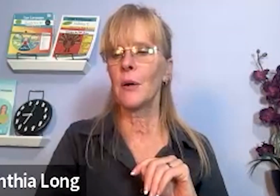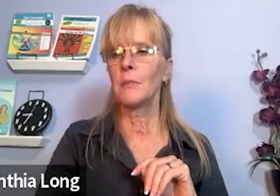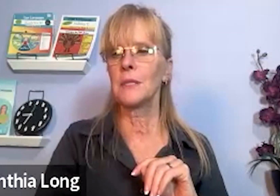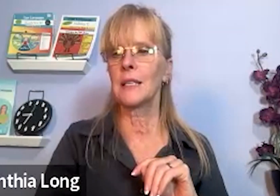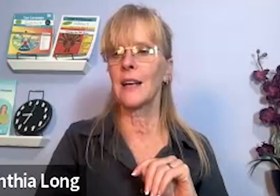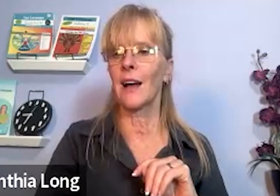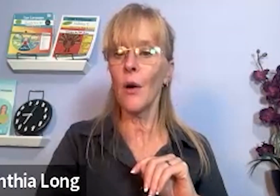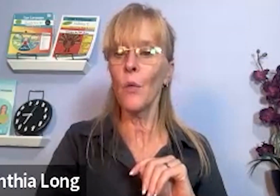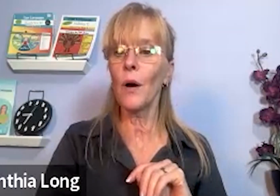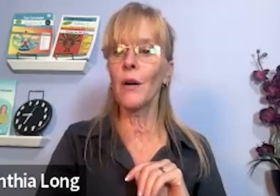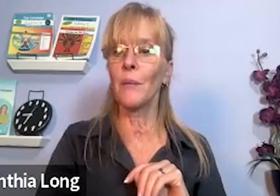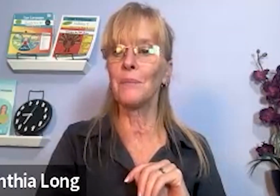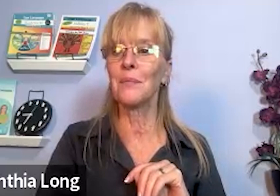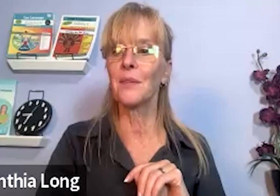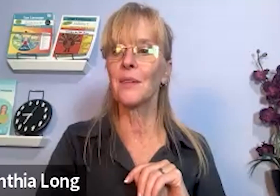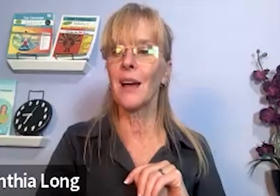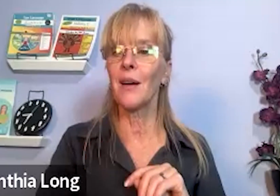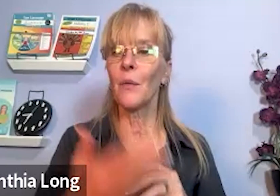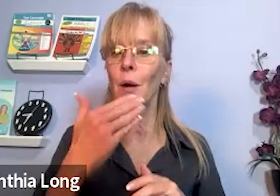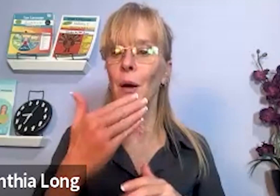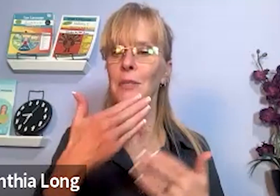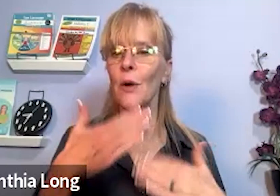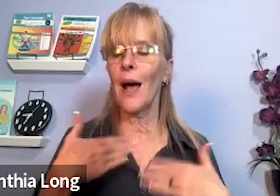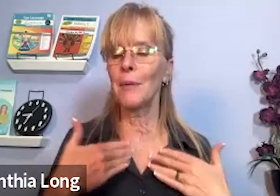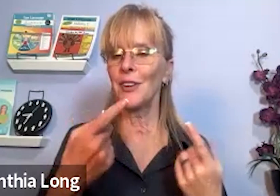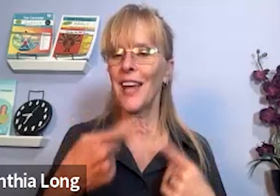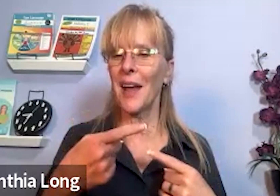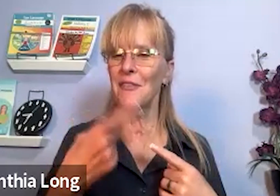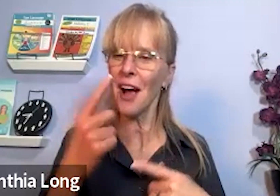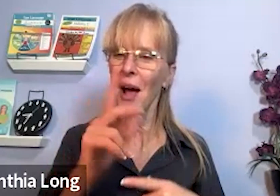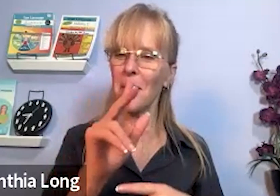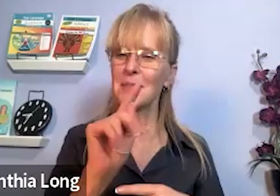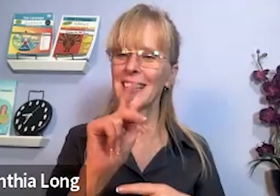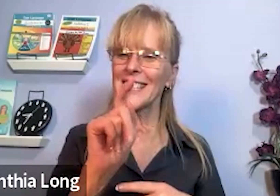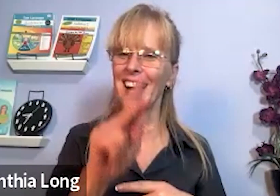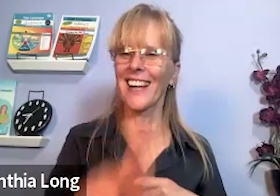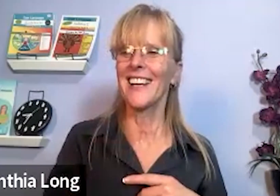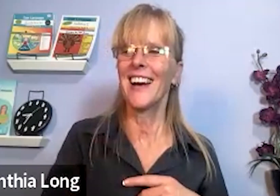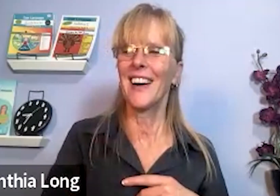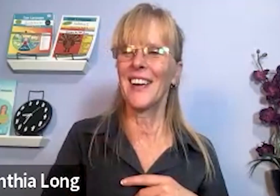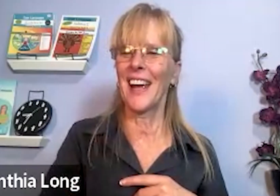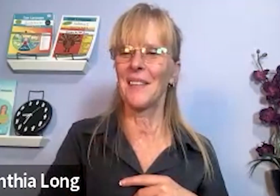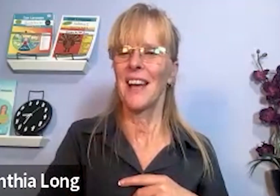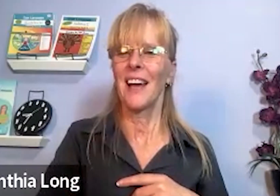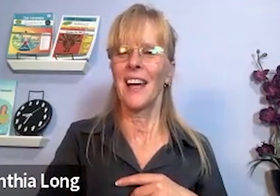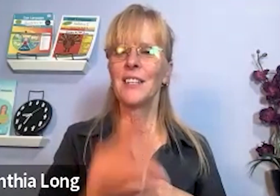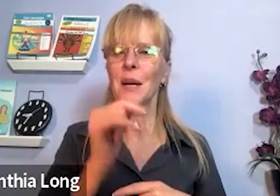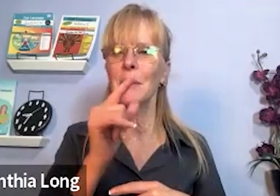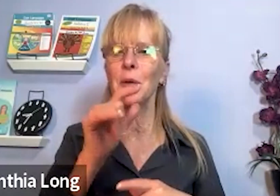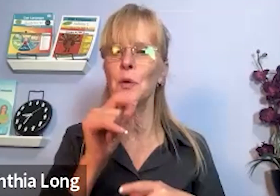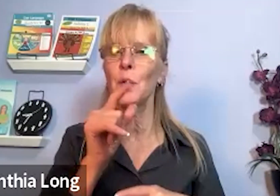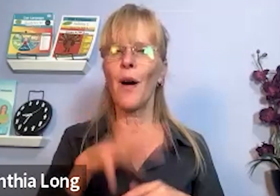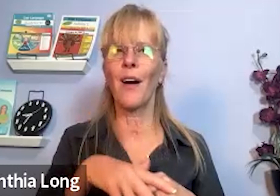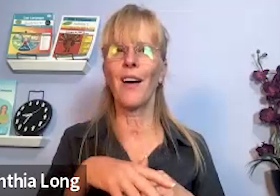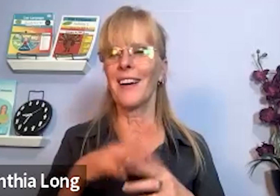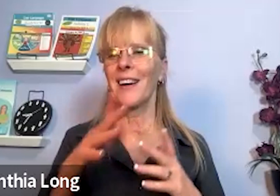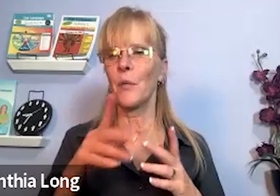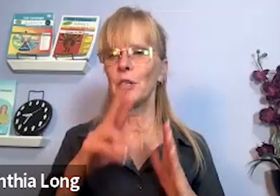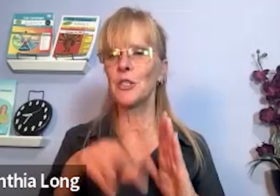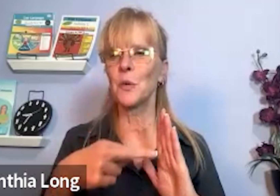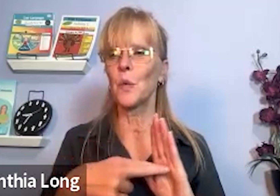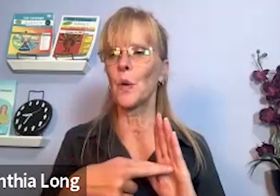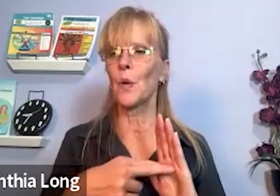Came from TikTok. Oh, welcome. Welcome. I'm so happy you came from TikTok. Okay, and tell me who you